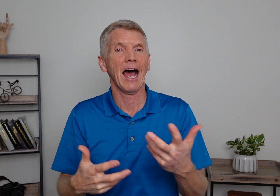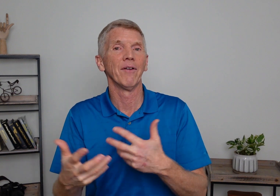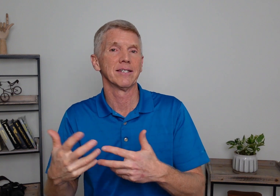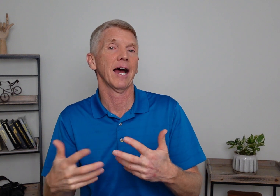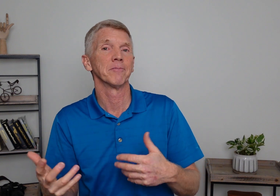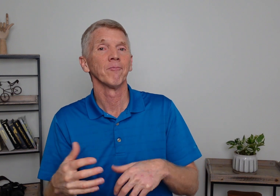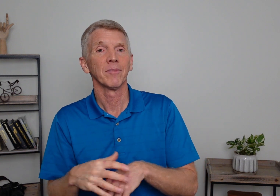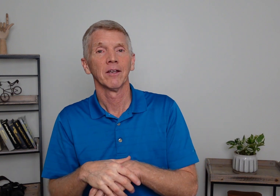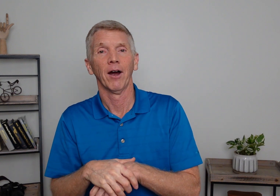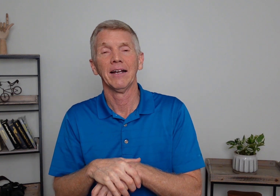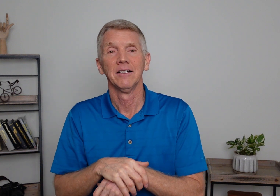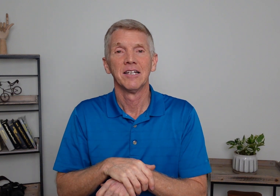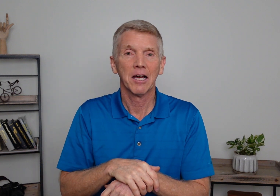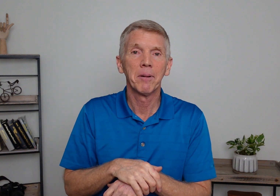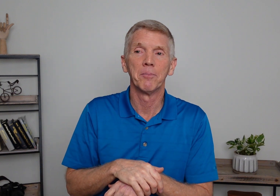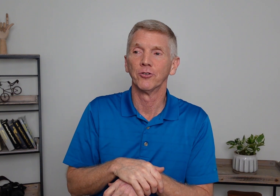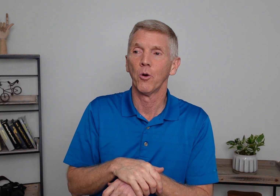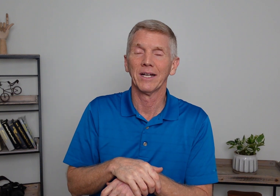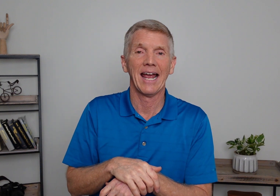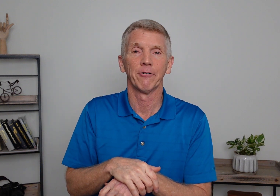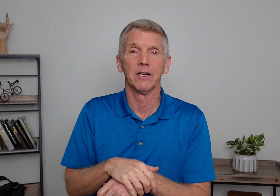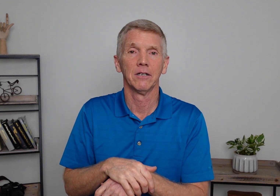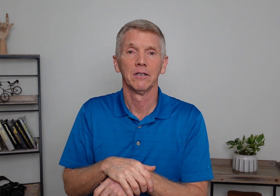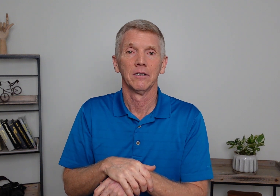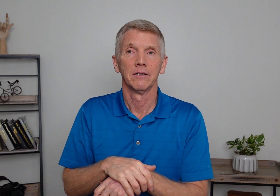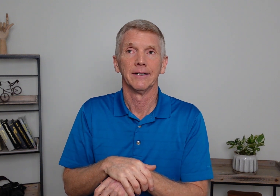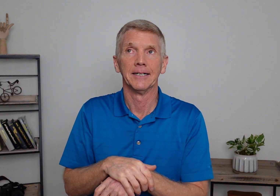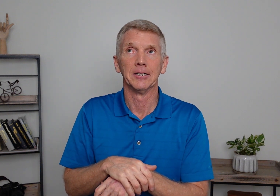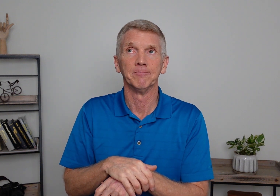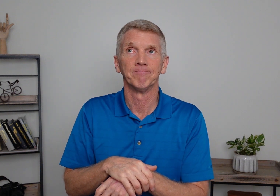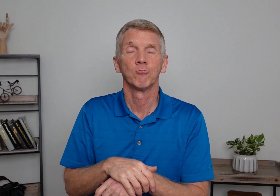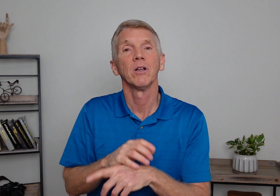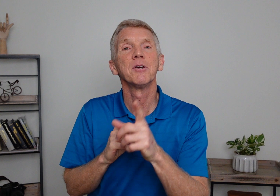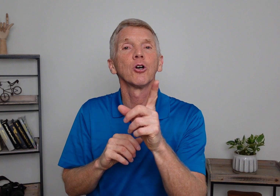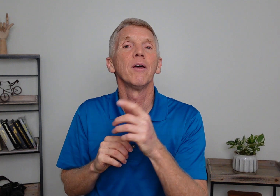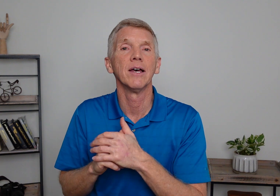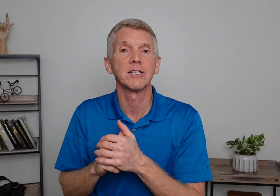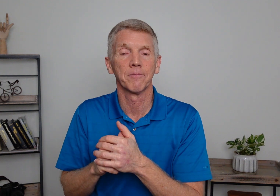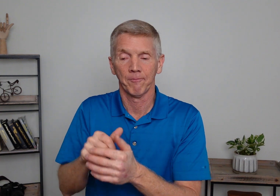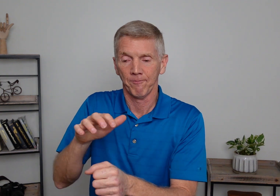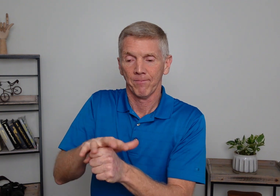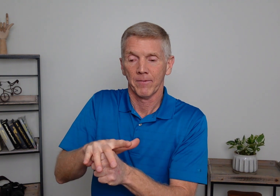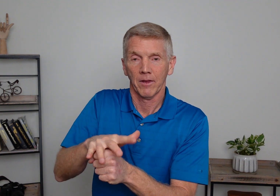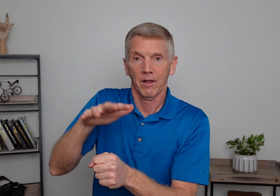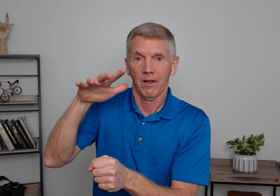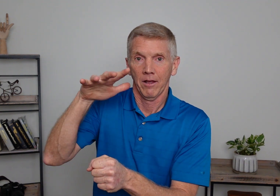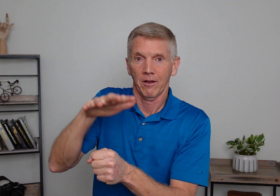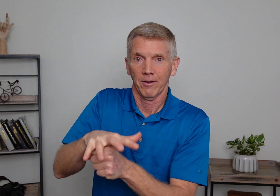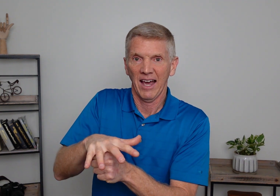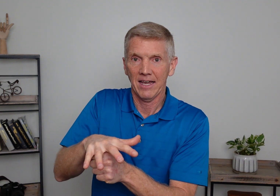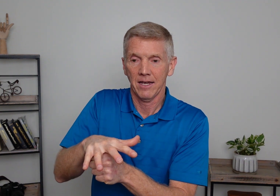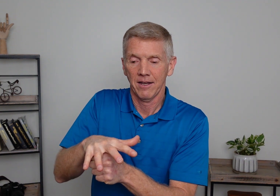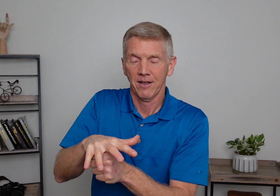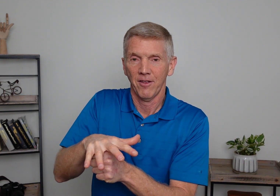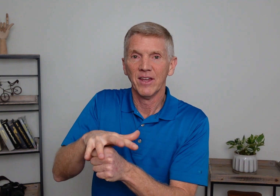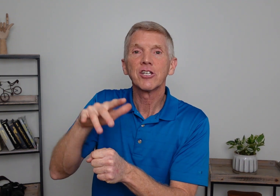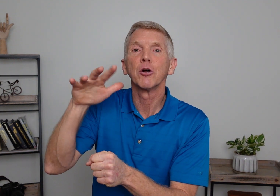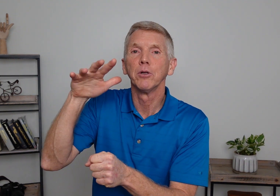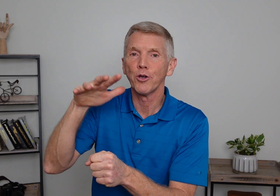they sign, right? Some people don't get angry. Well, let me show you this. Okay, this is to blow your